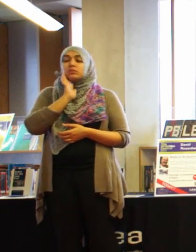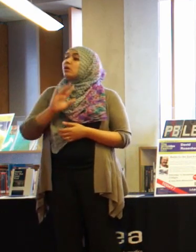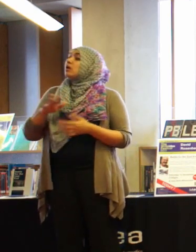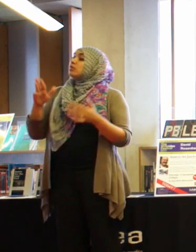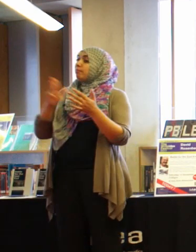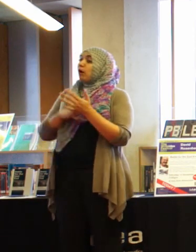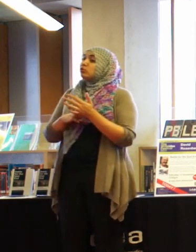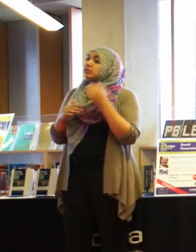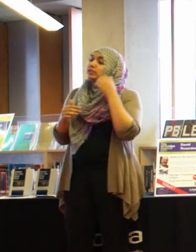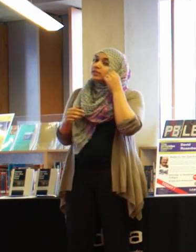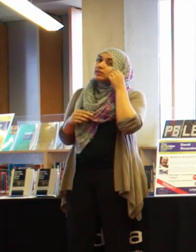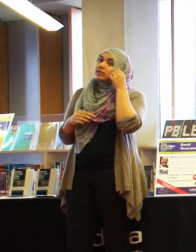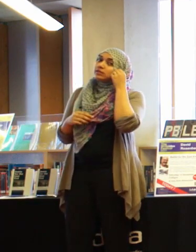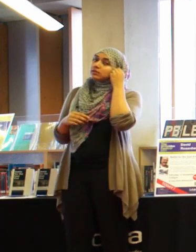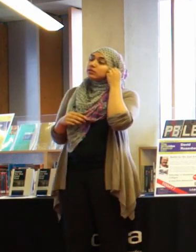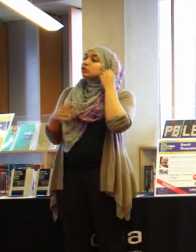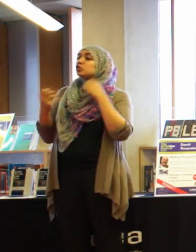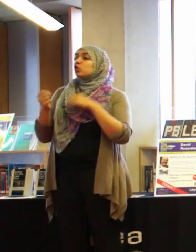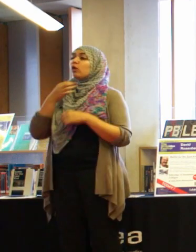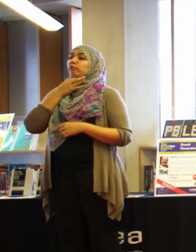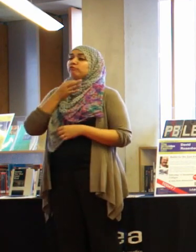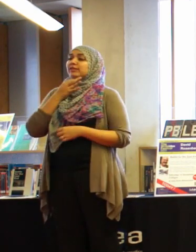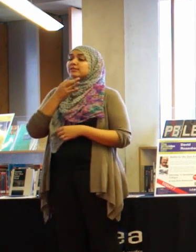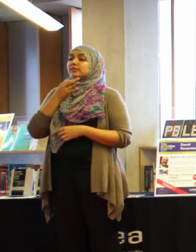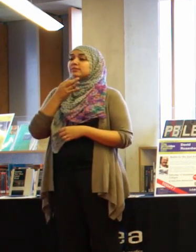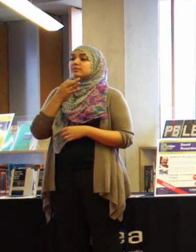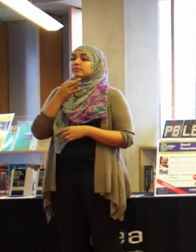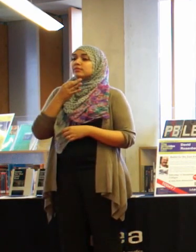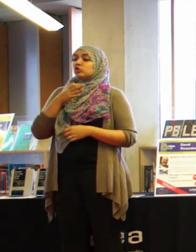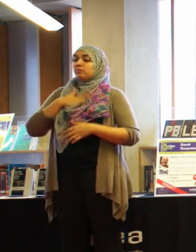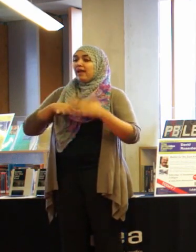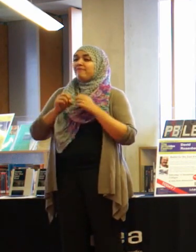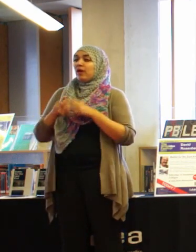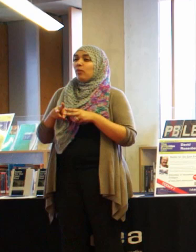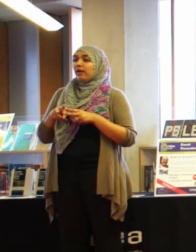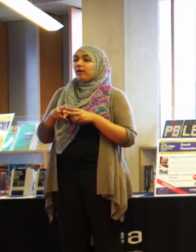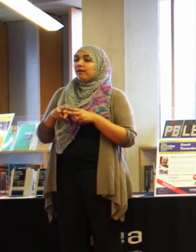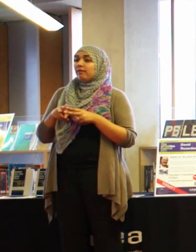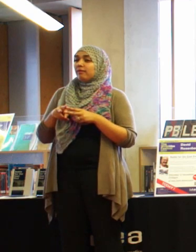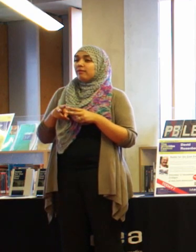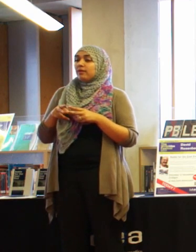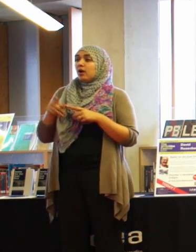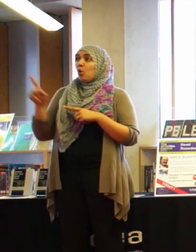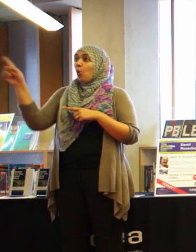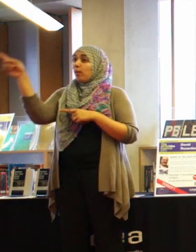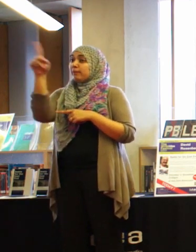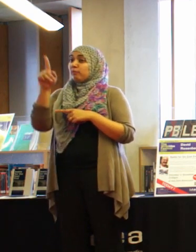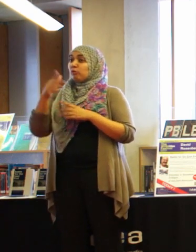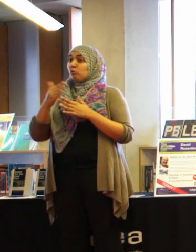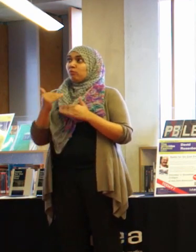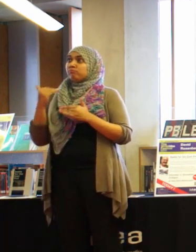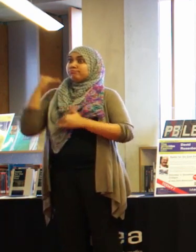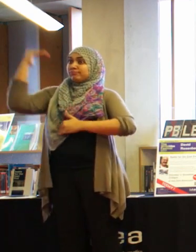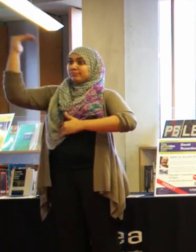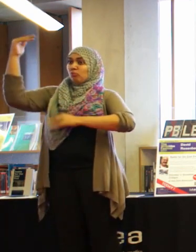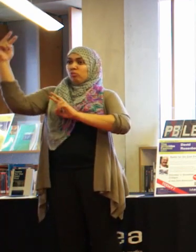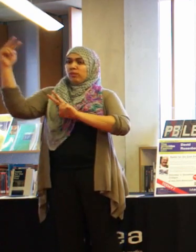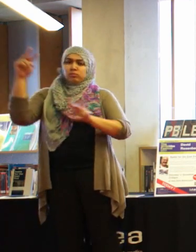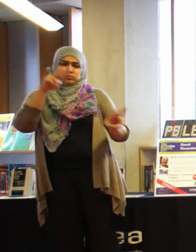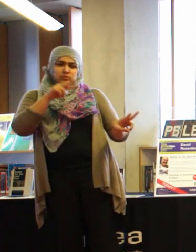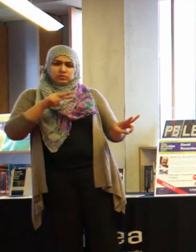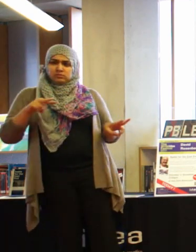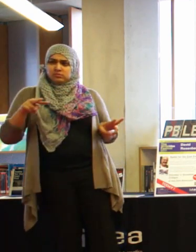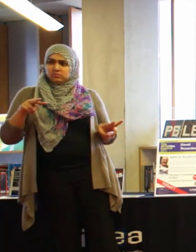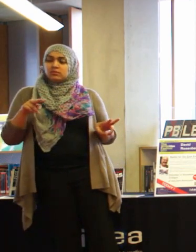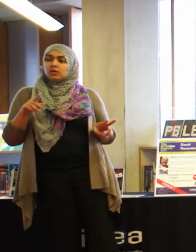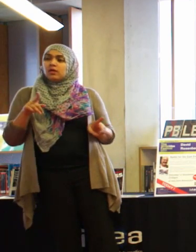the people he was trying to impress. And it failed, because lots of the people, the very moneyed